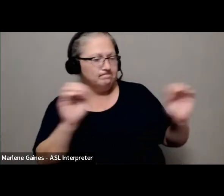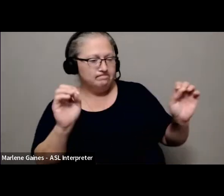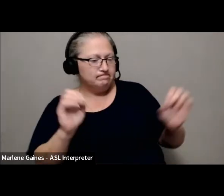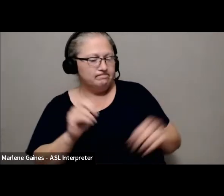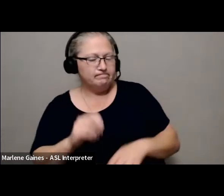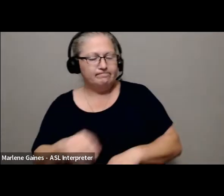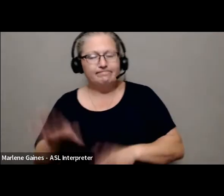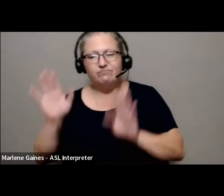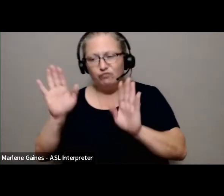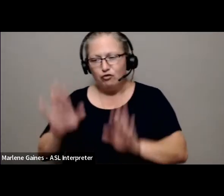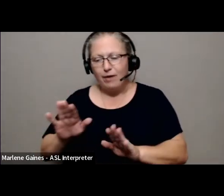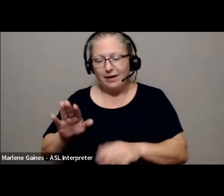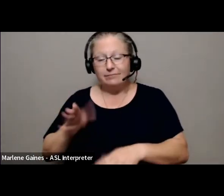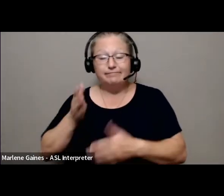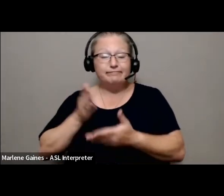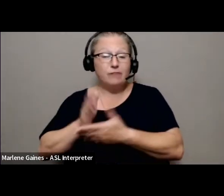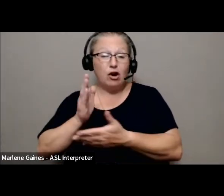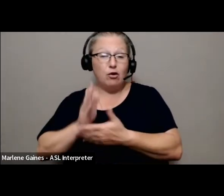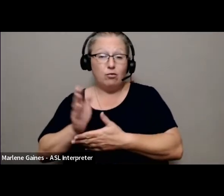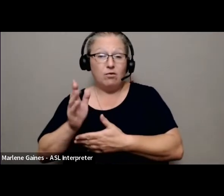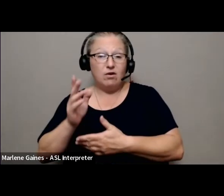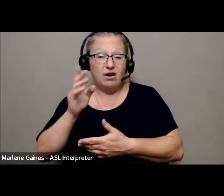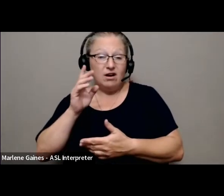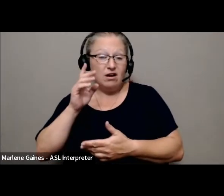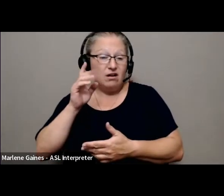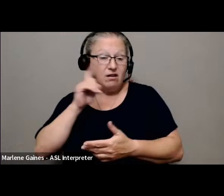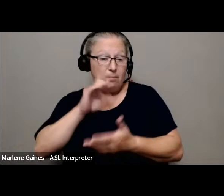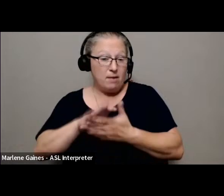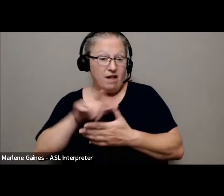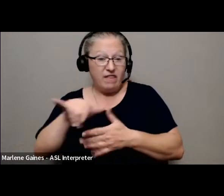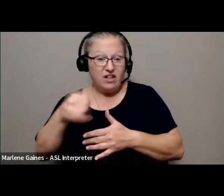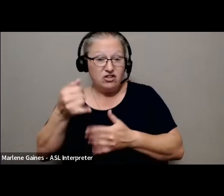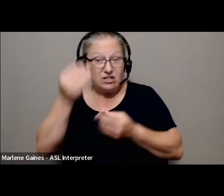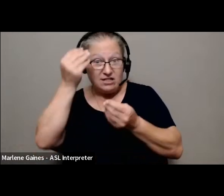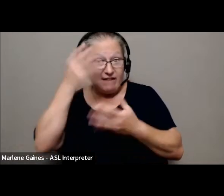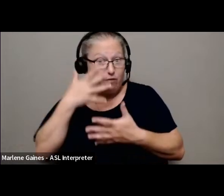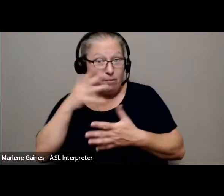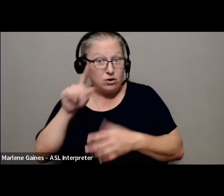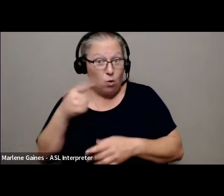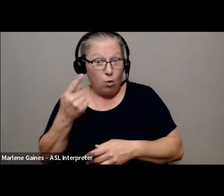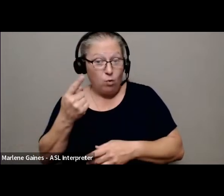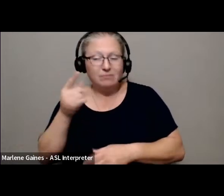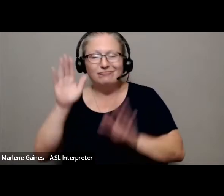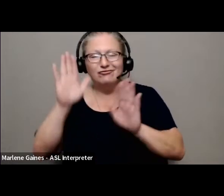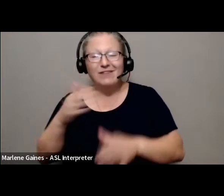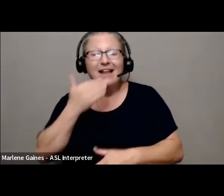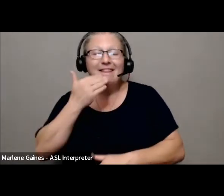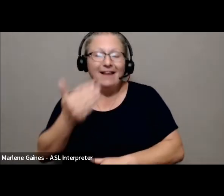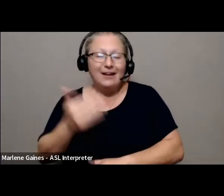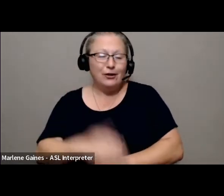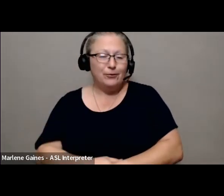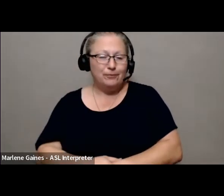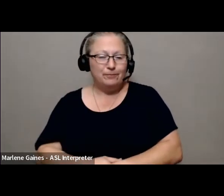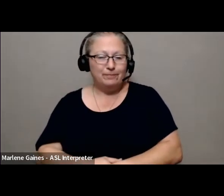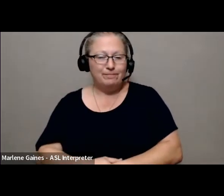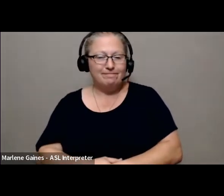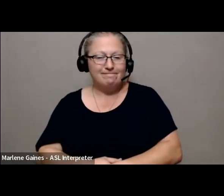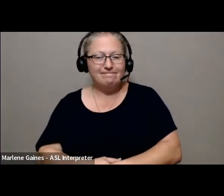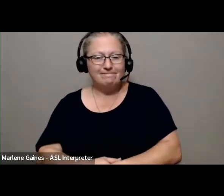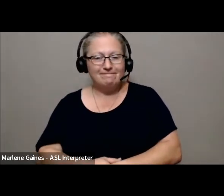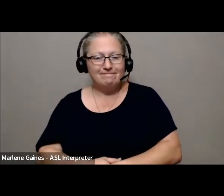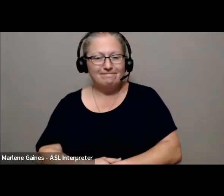Okay, great. All right, and I believe this is just a info only, right? Great. Well, thank you again. Excellent.